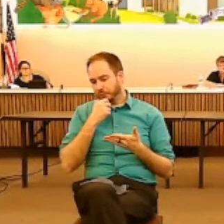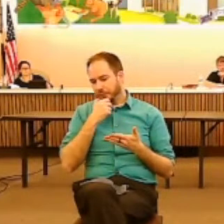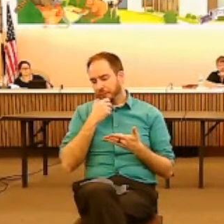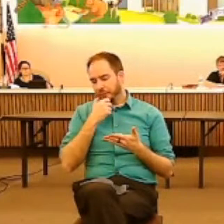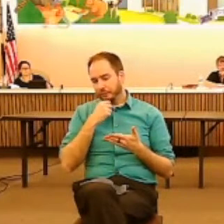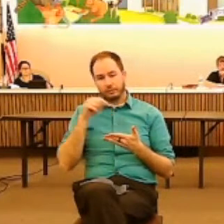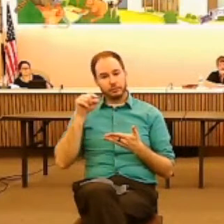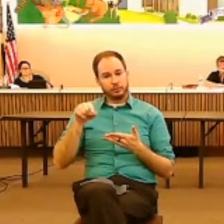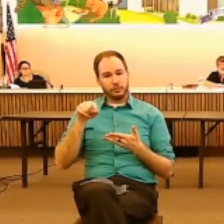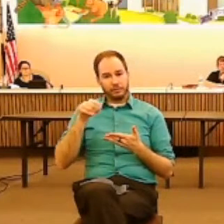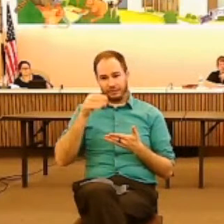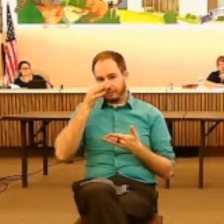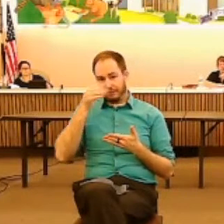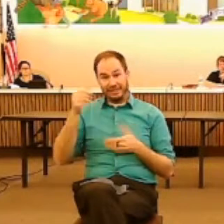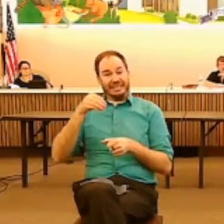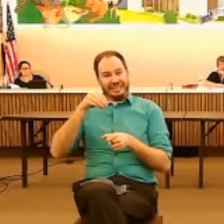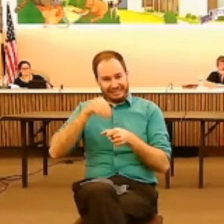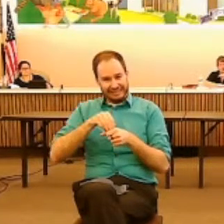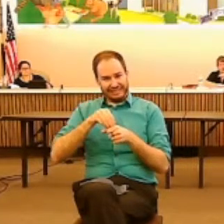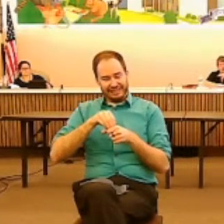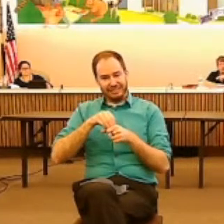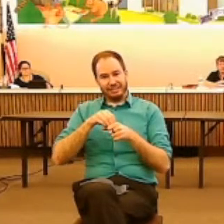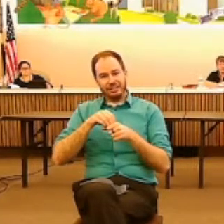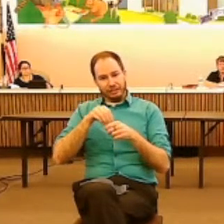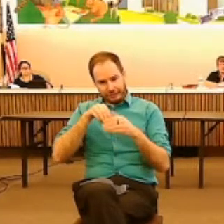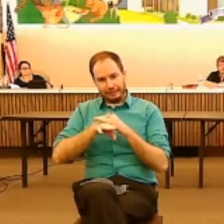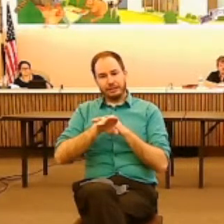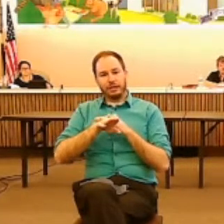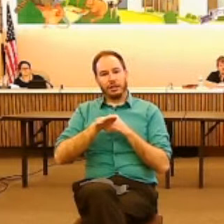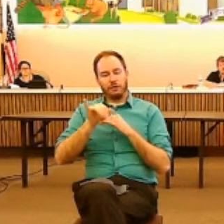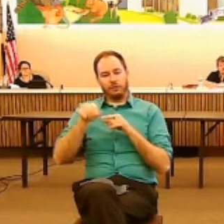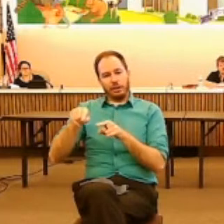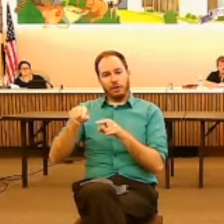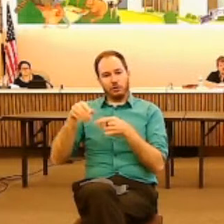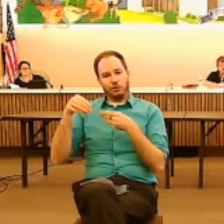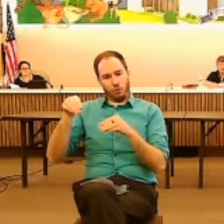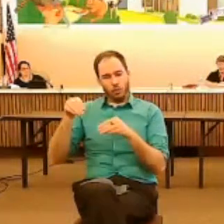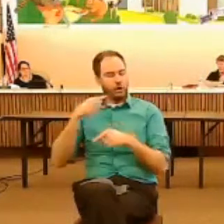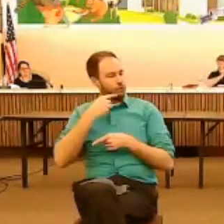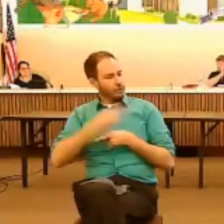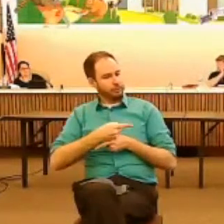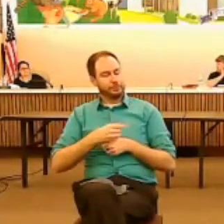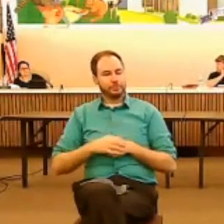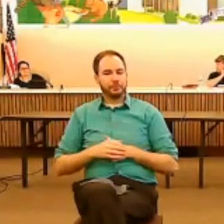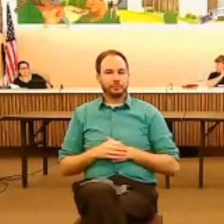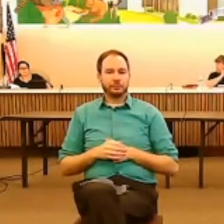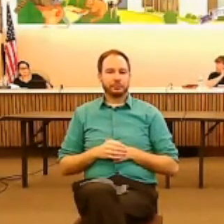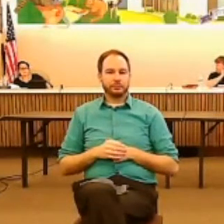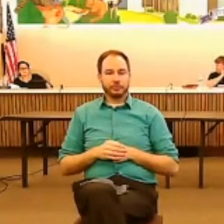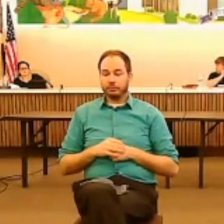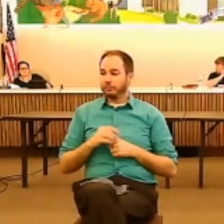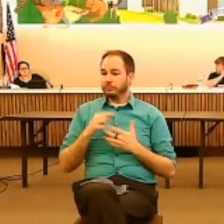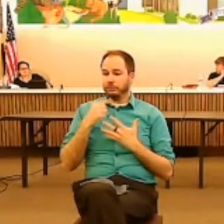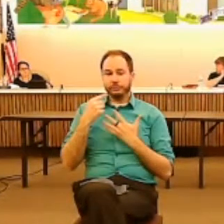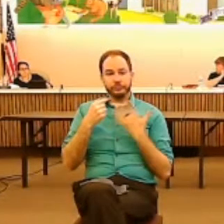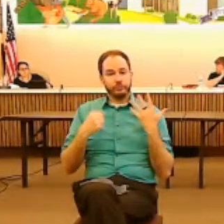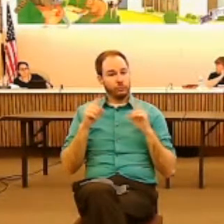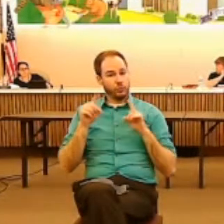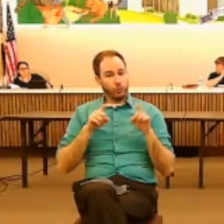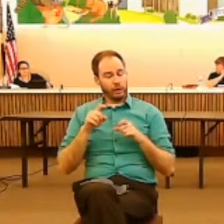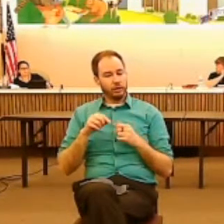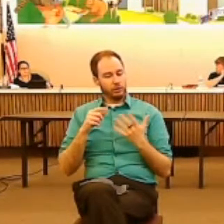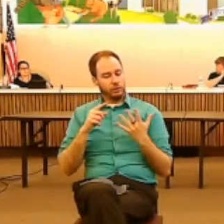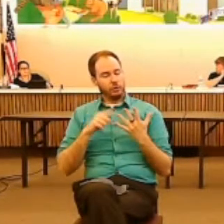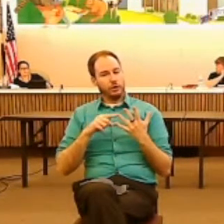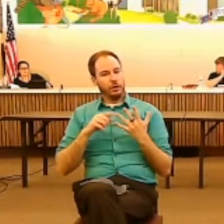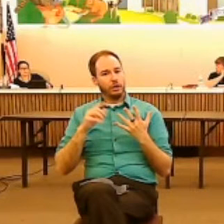And this is actually located inside the portion of the store. Yes. Okay. Questions? So this was